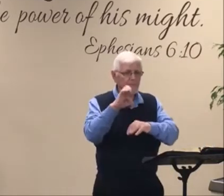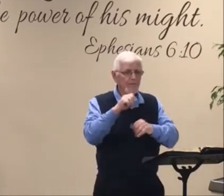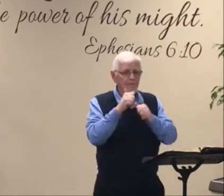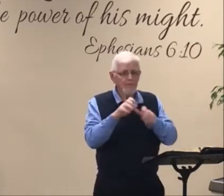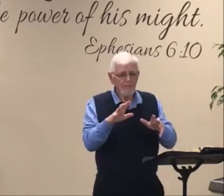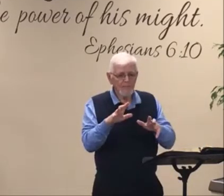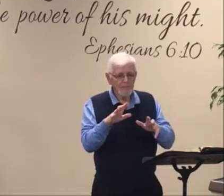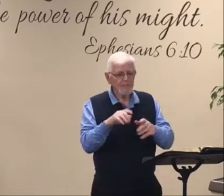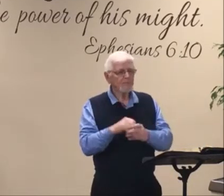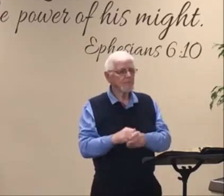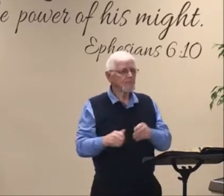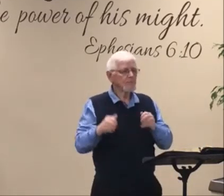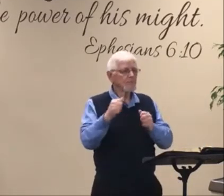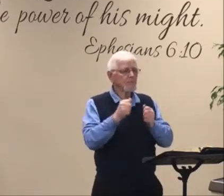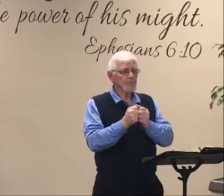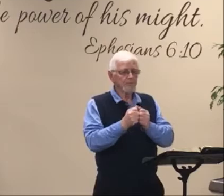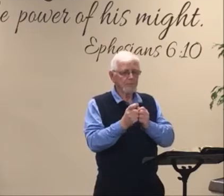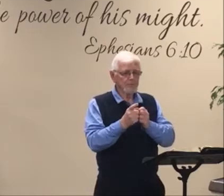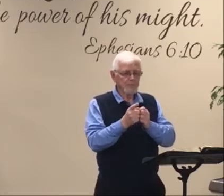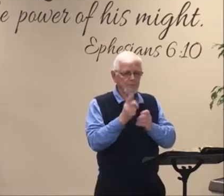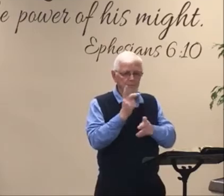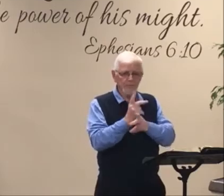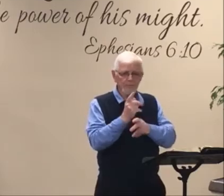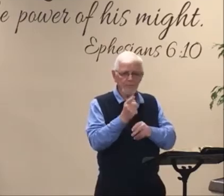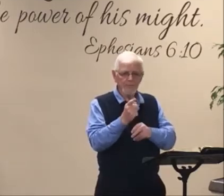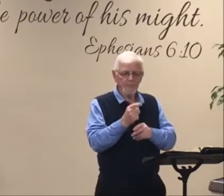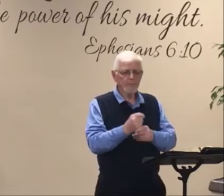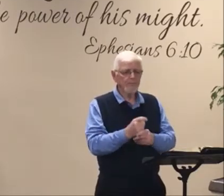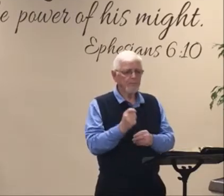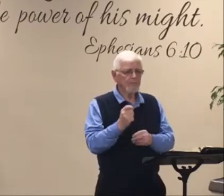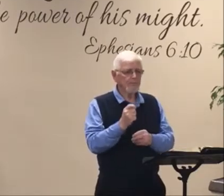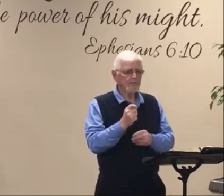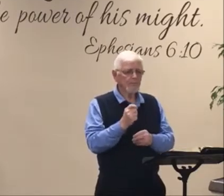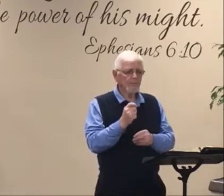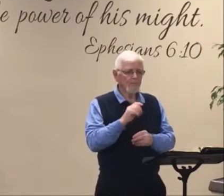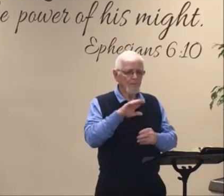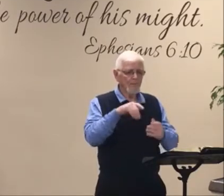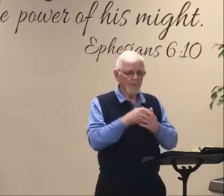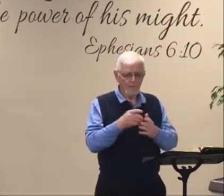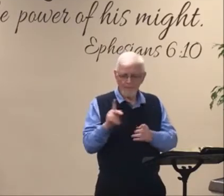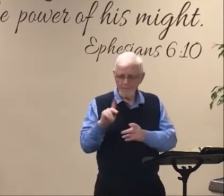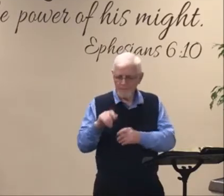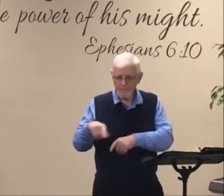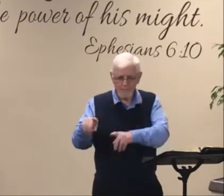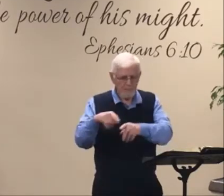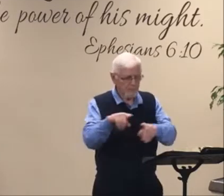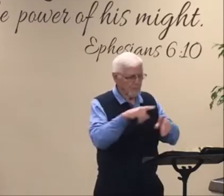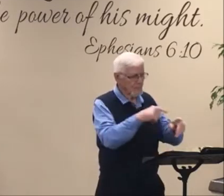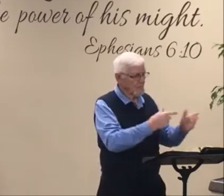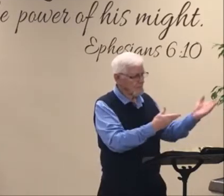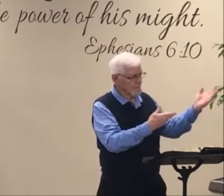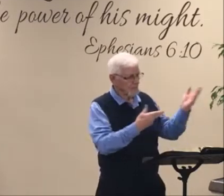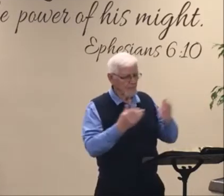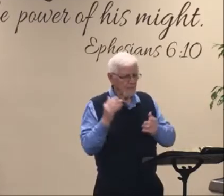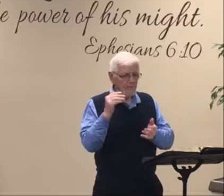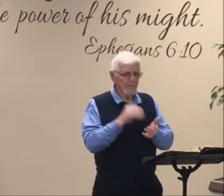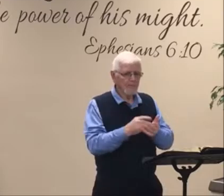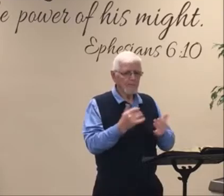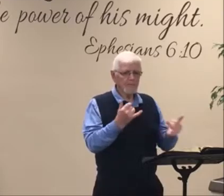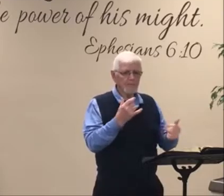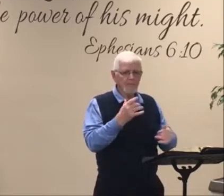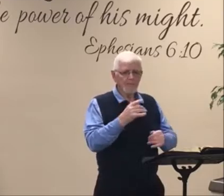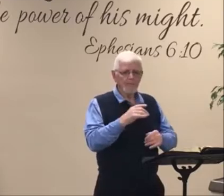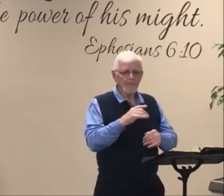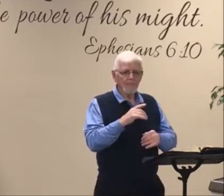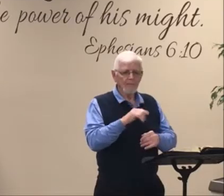behold, I am with thee and will keep thee in all places whither thou goest, and will bring thee again into this land, for I will not leave thee